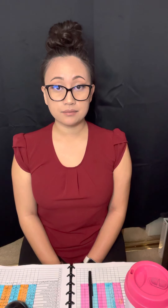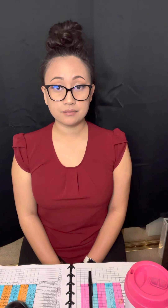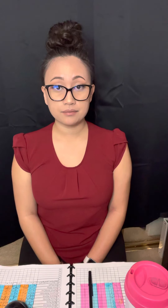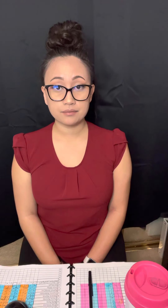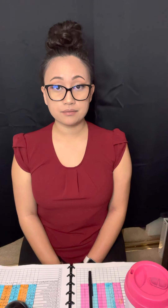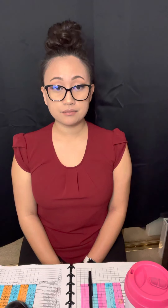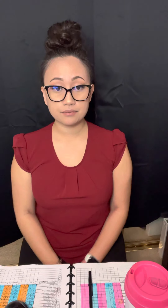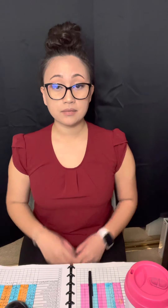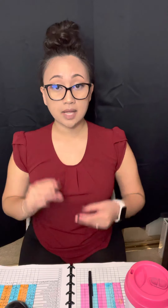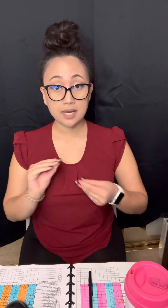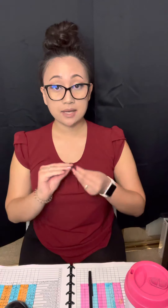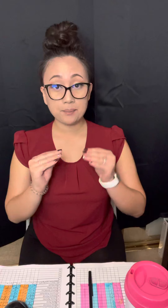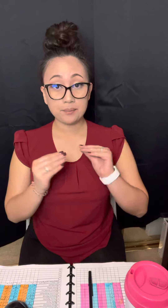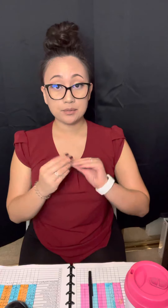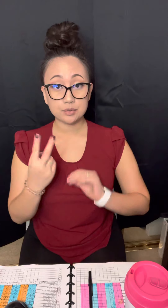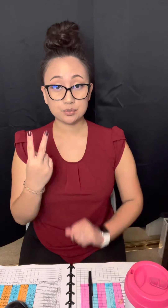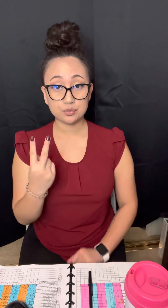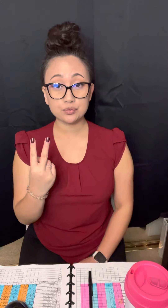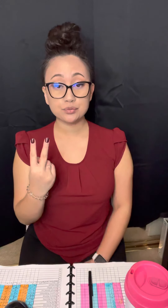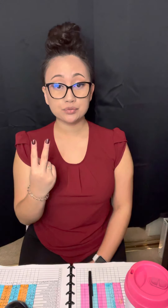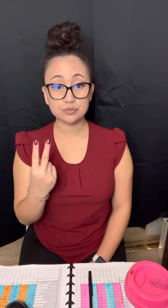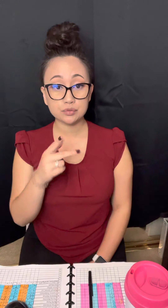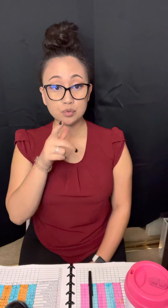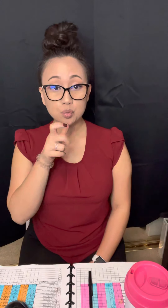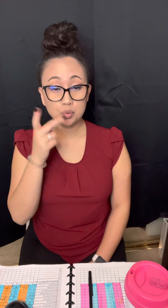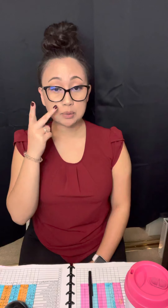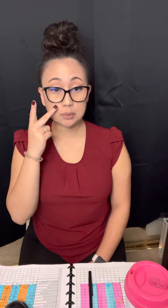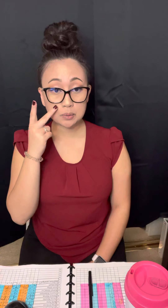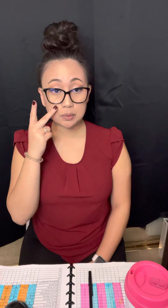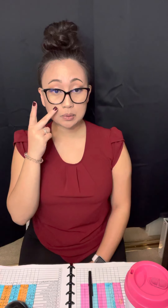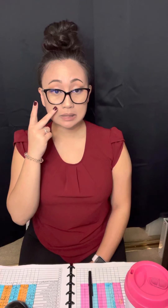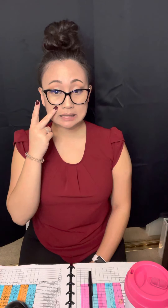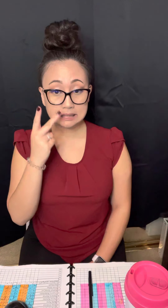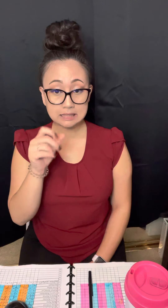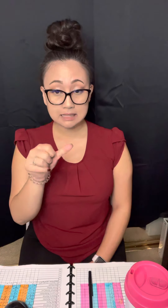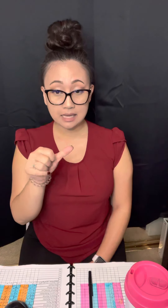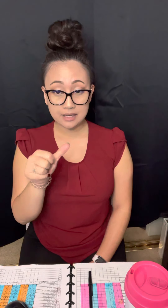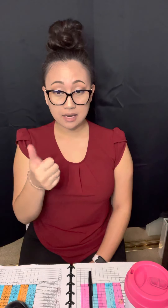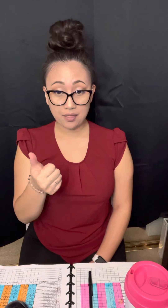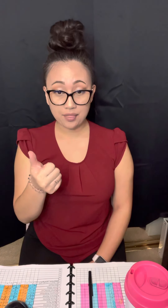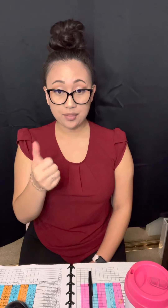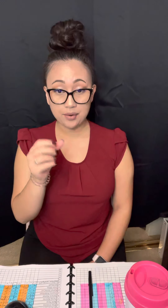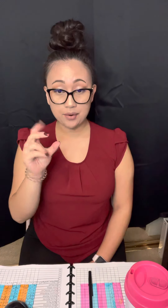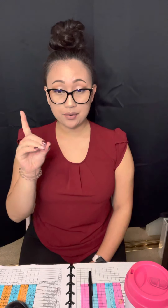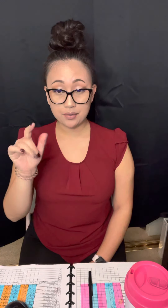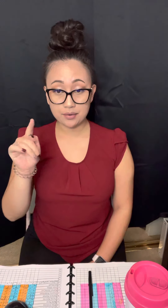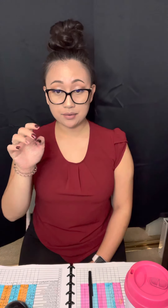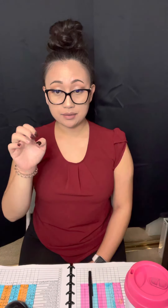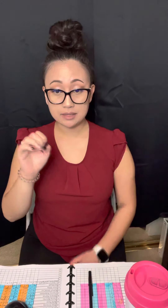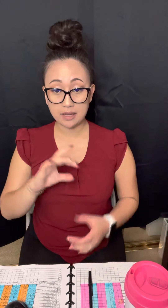Number 2, who sees another date with an event?